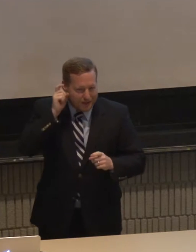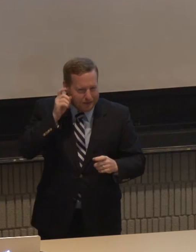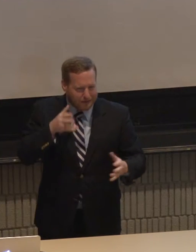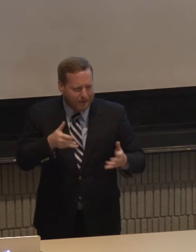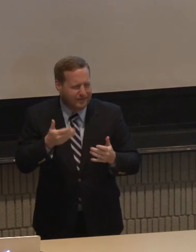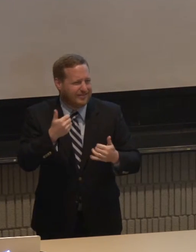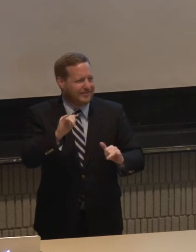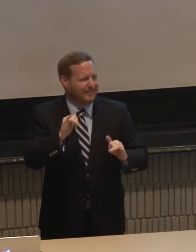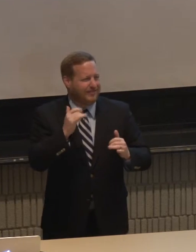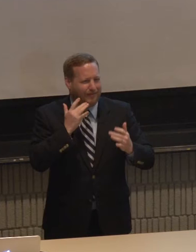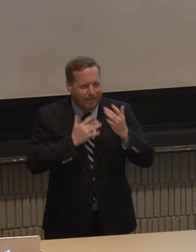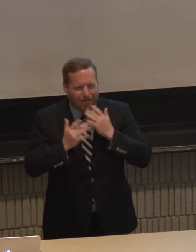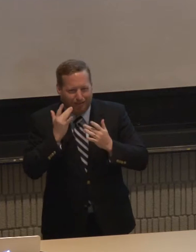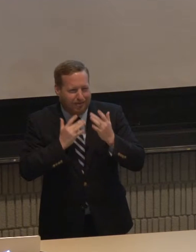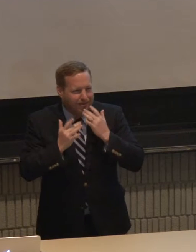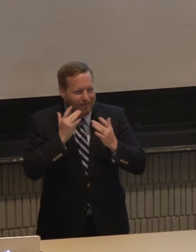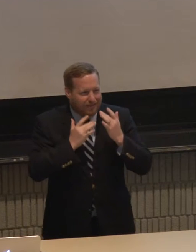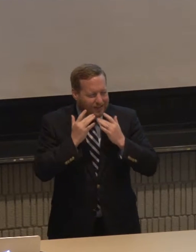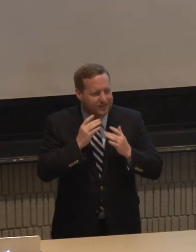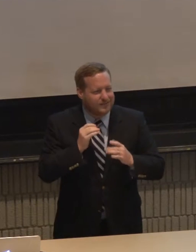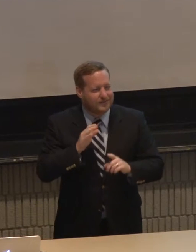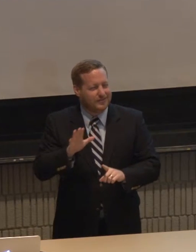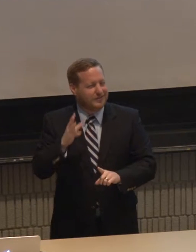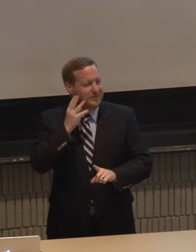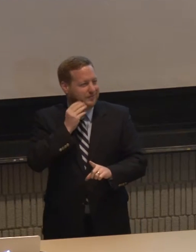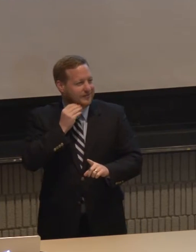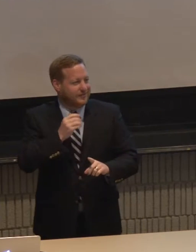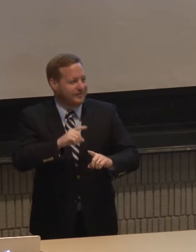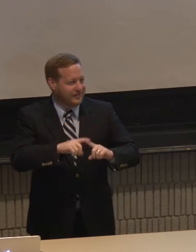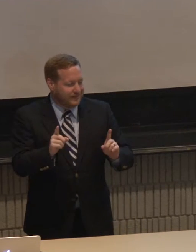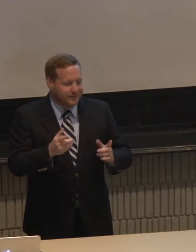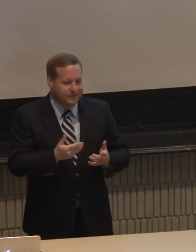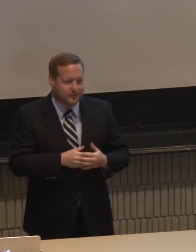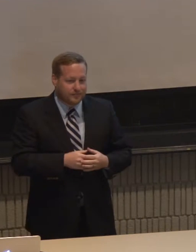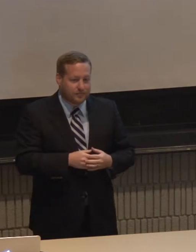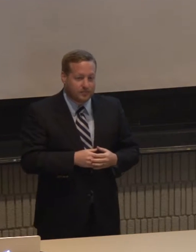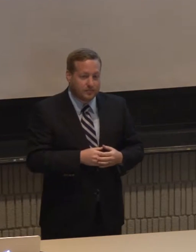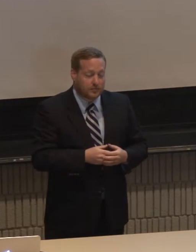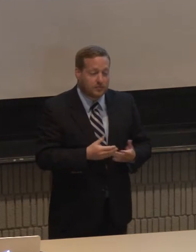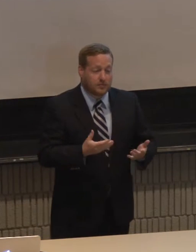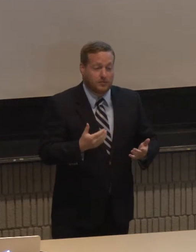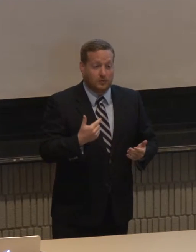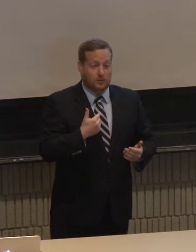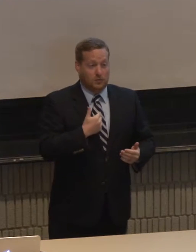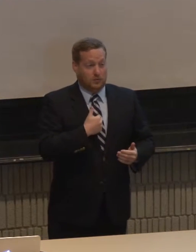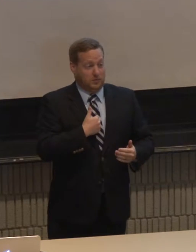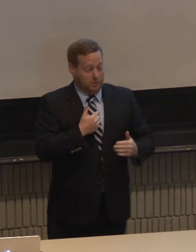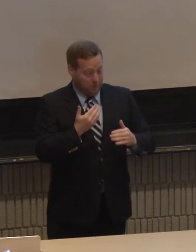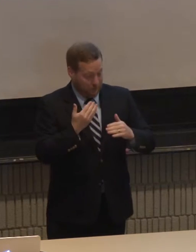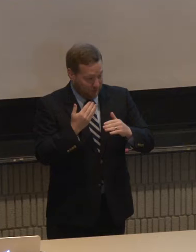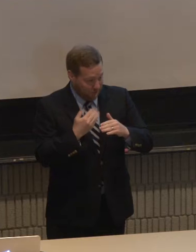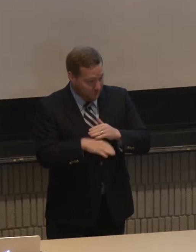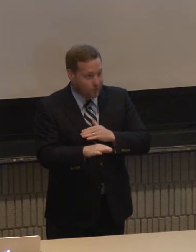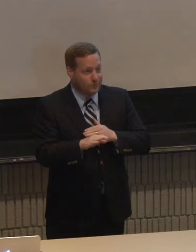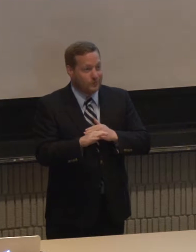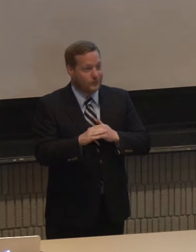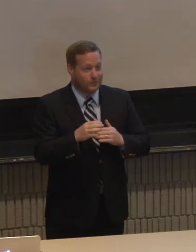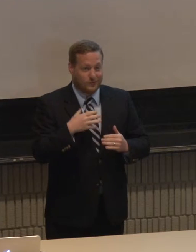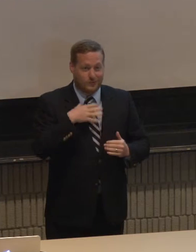And a number of people actually donated money to try to generate enough money for my mom to be given hearing